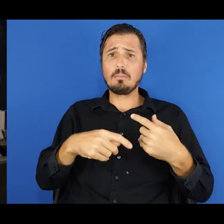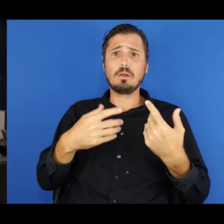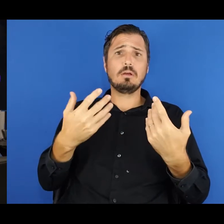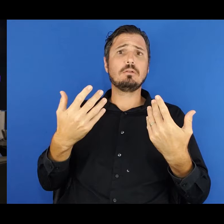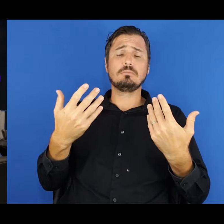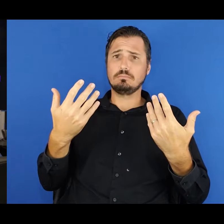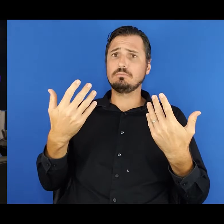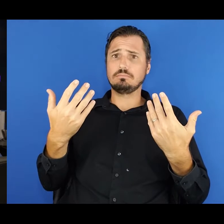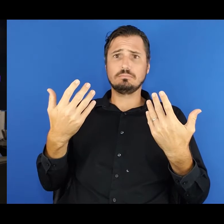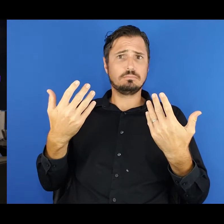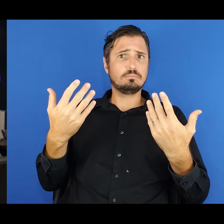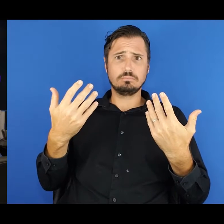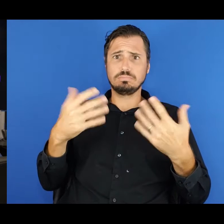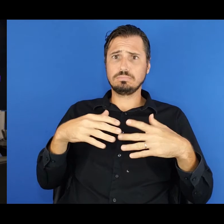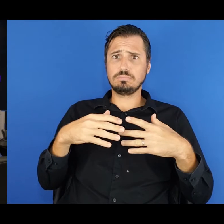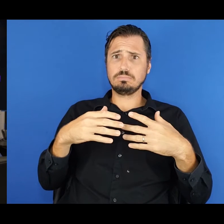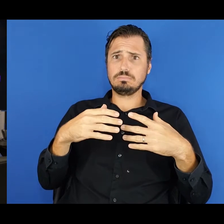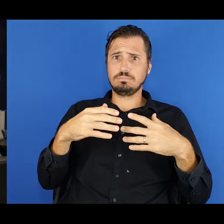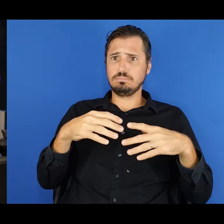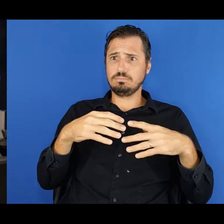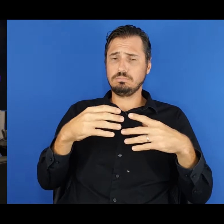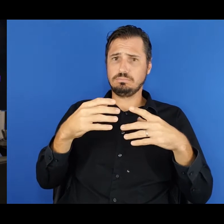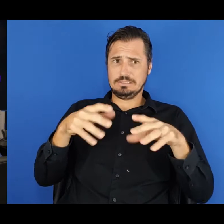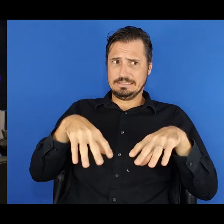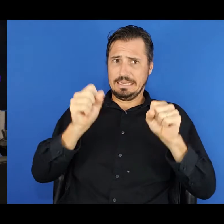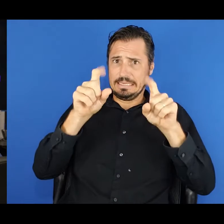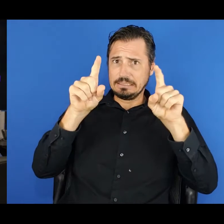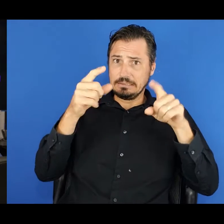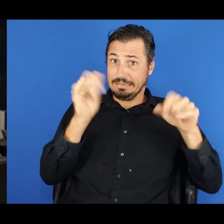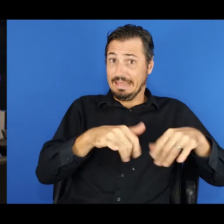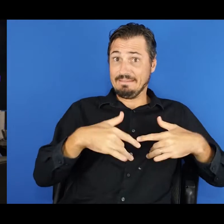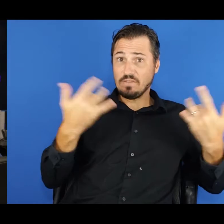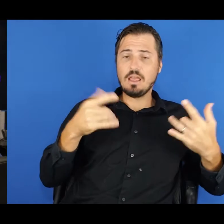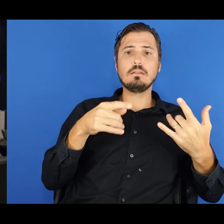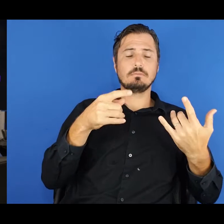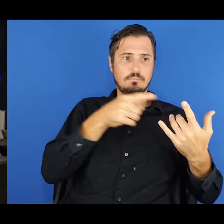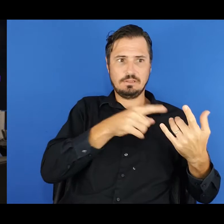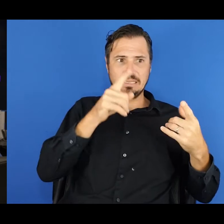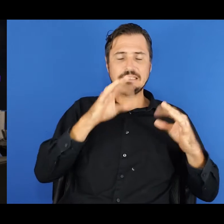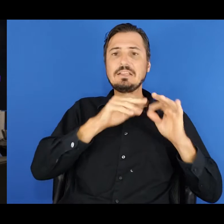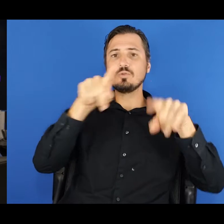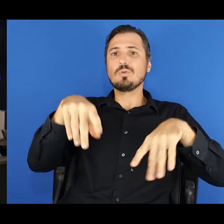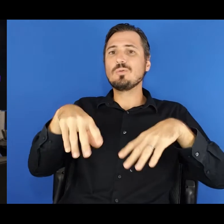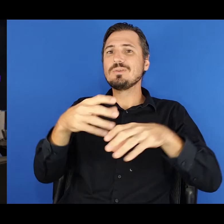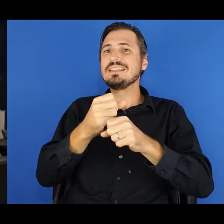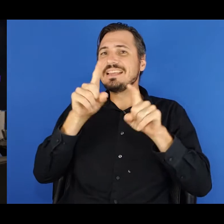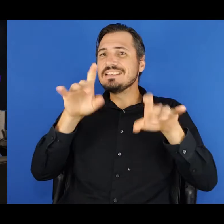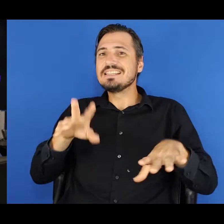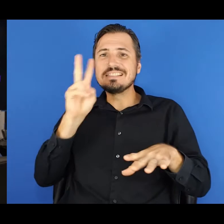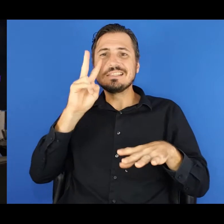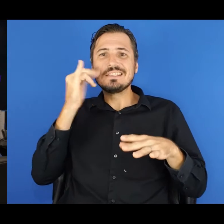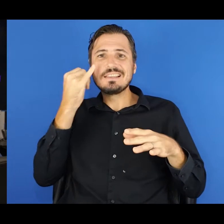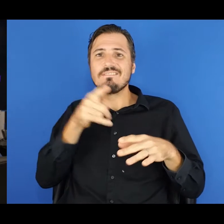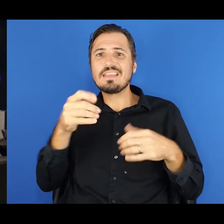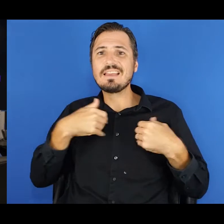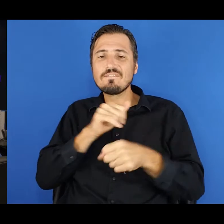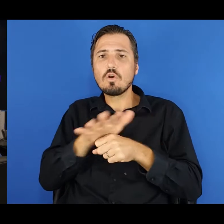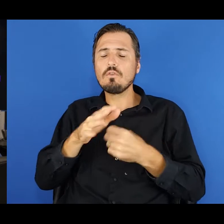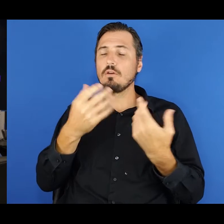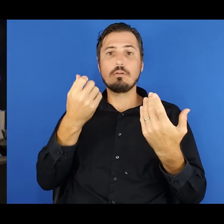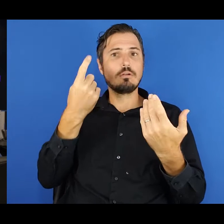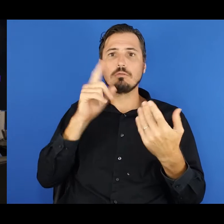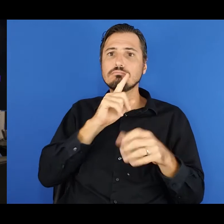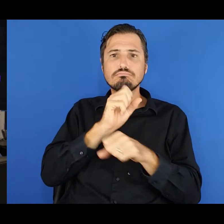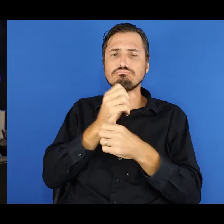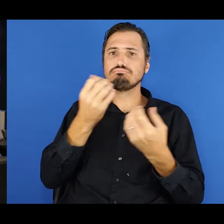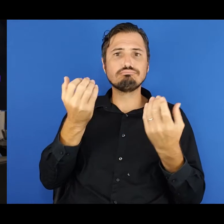of spread at any of these 3 events. Again, thank you to the organizers for all of the safety measures in place and for working